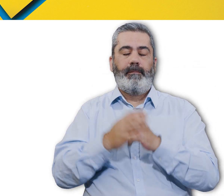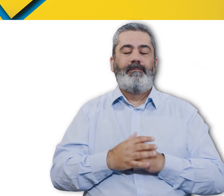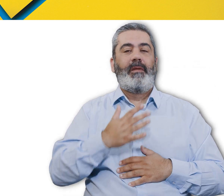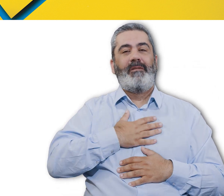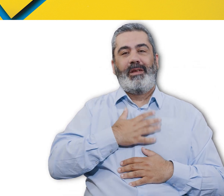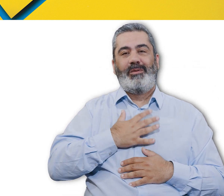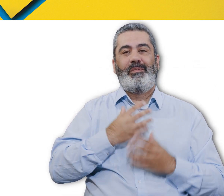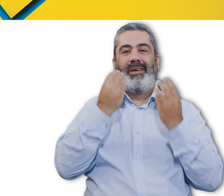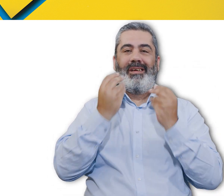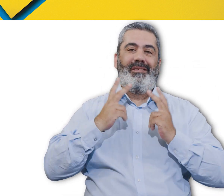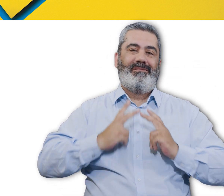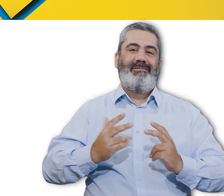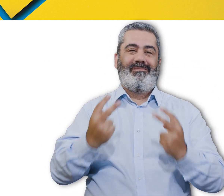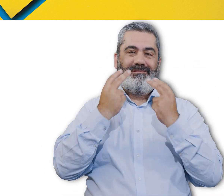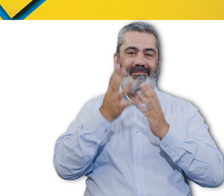reading.